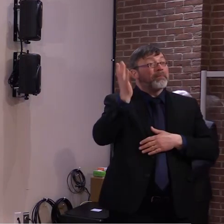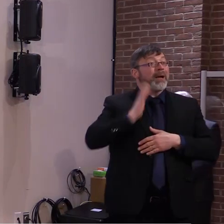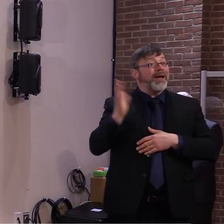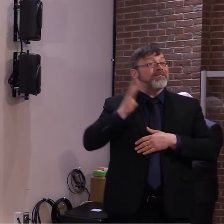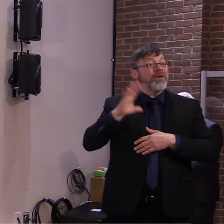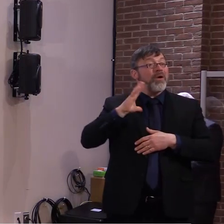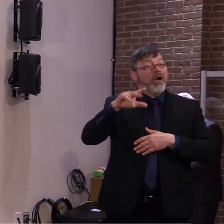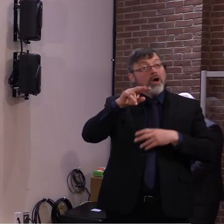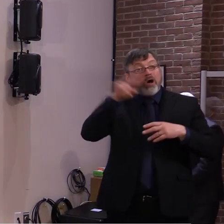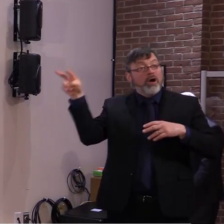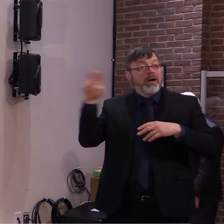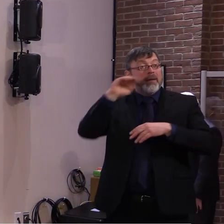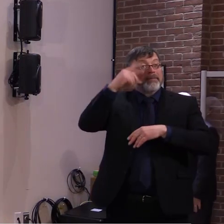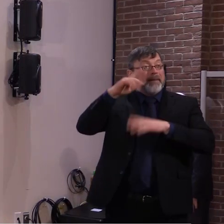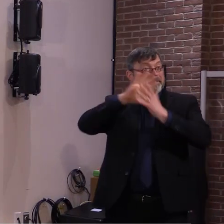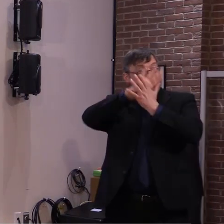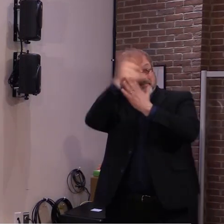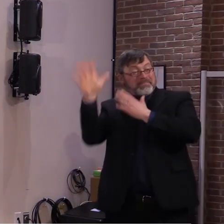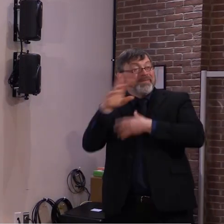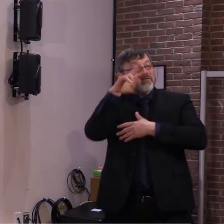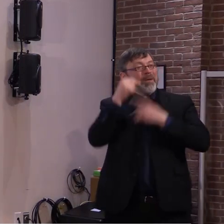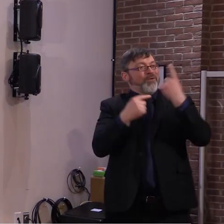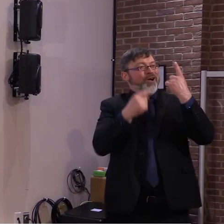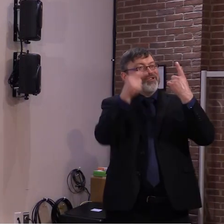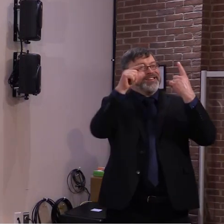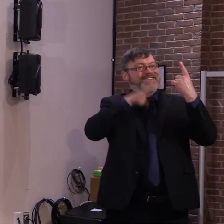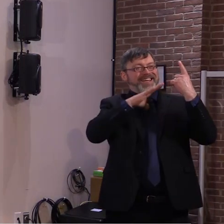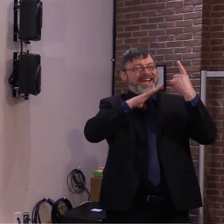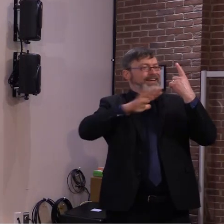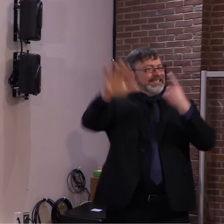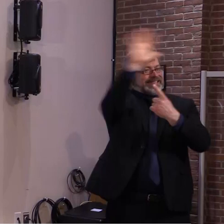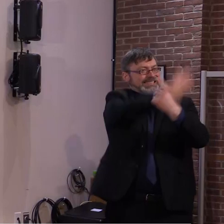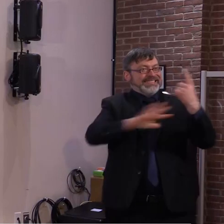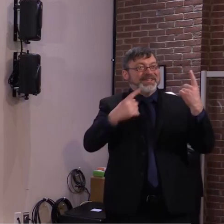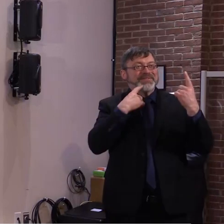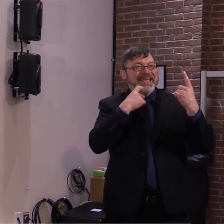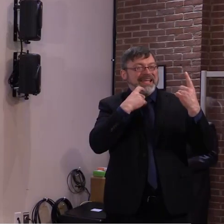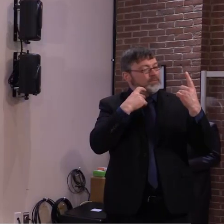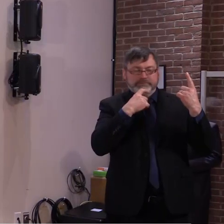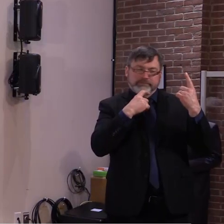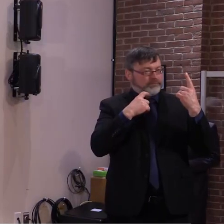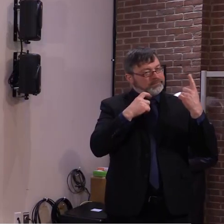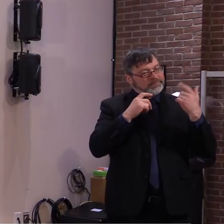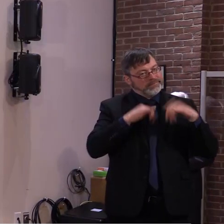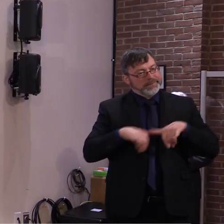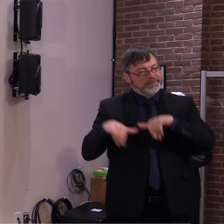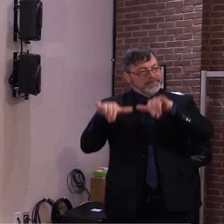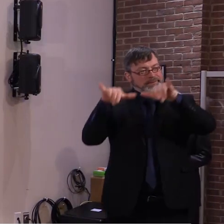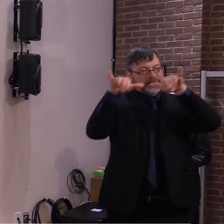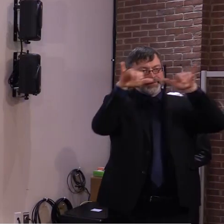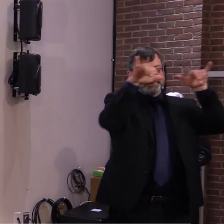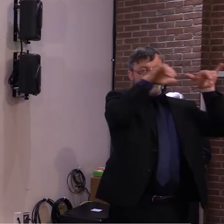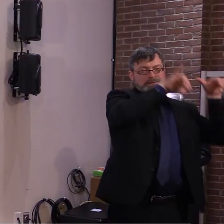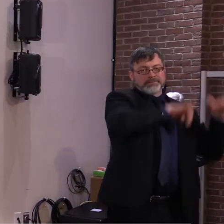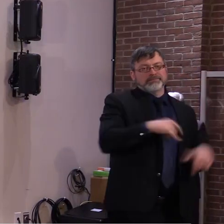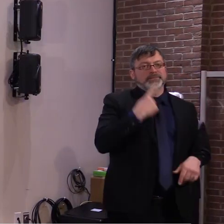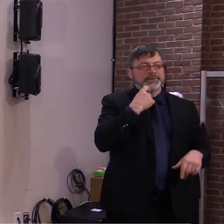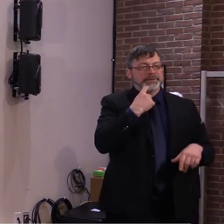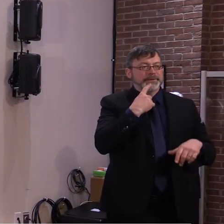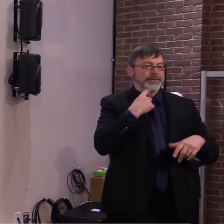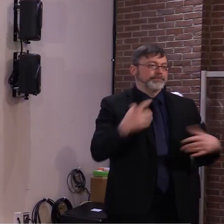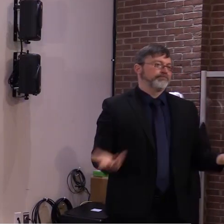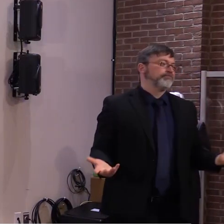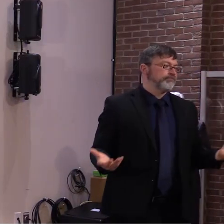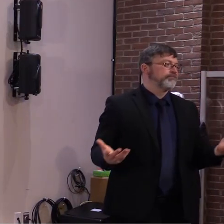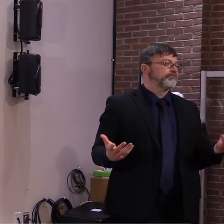U.S. We are just like all the other states in our region, a region that is currently doing even worse than some other parts